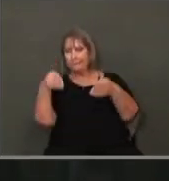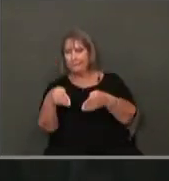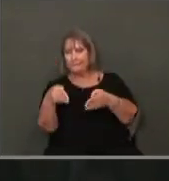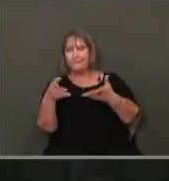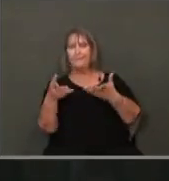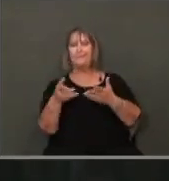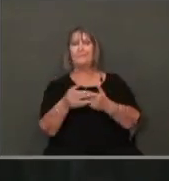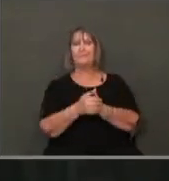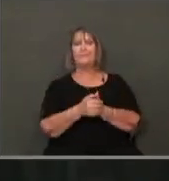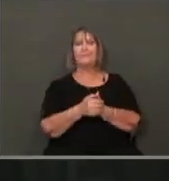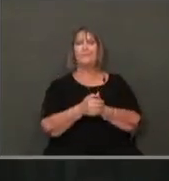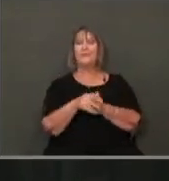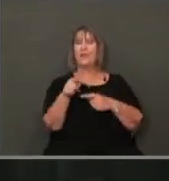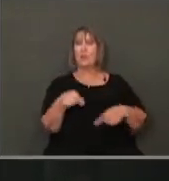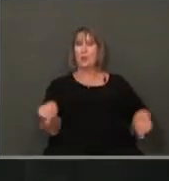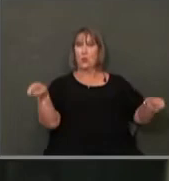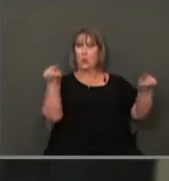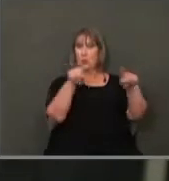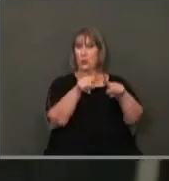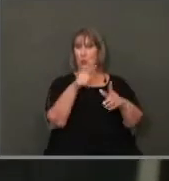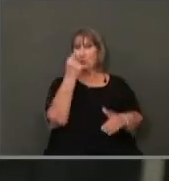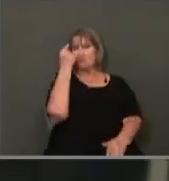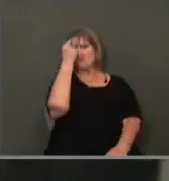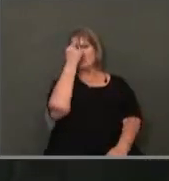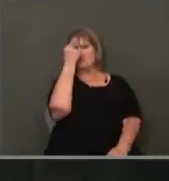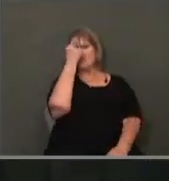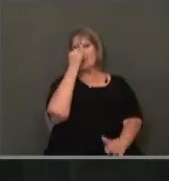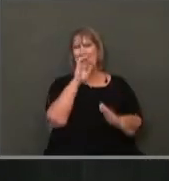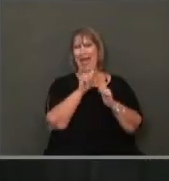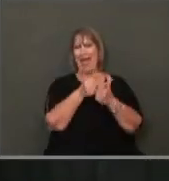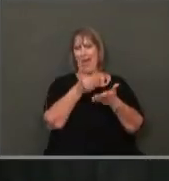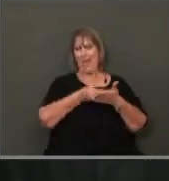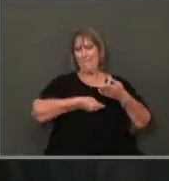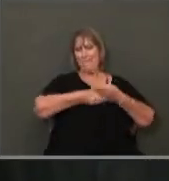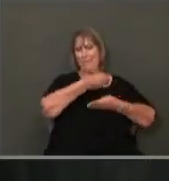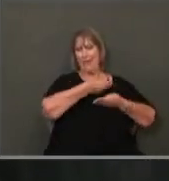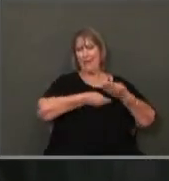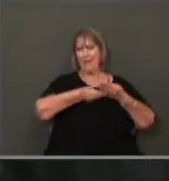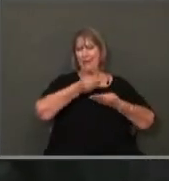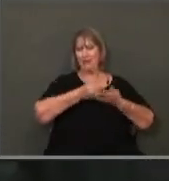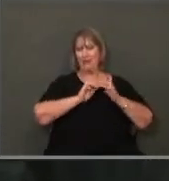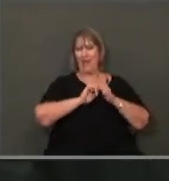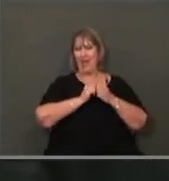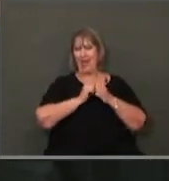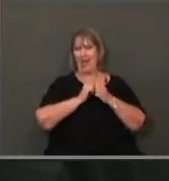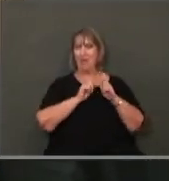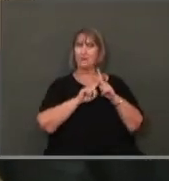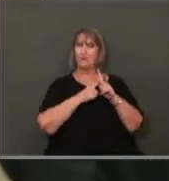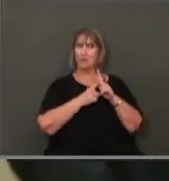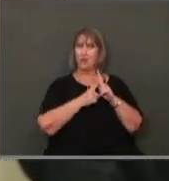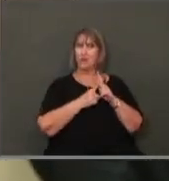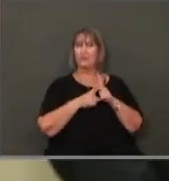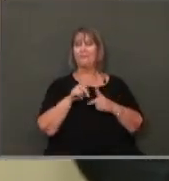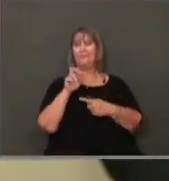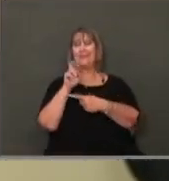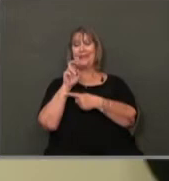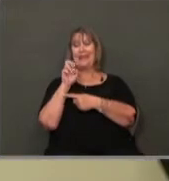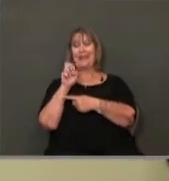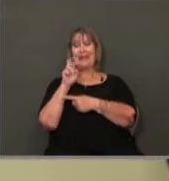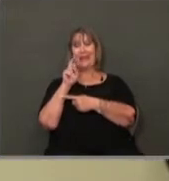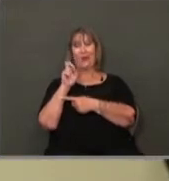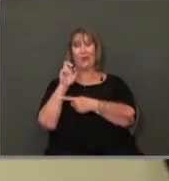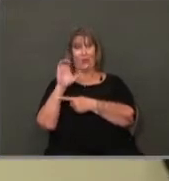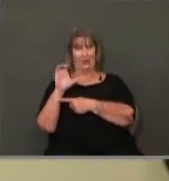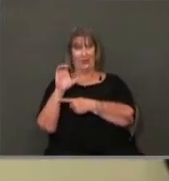But I'll tell you, for those of you that are wondering how budget season starts, it starts by Eric coming to us, sitting down in my office with